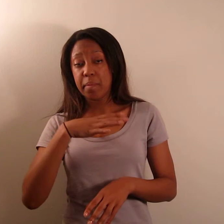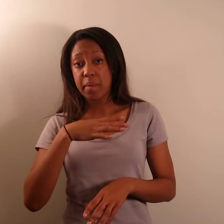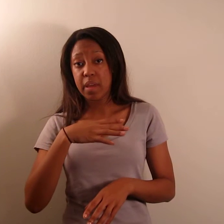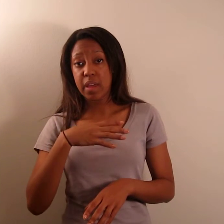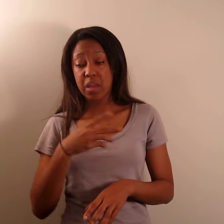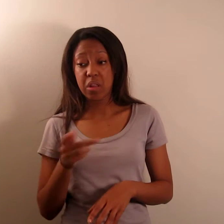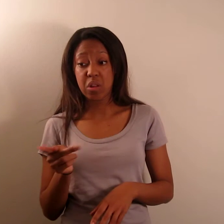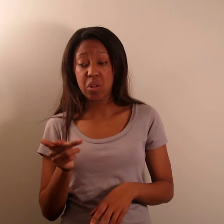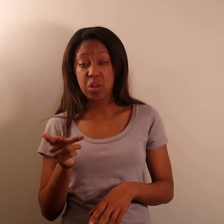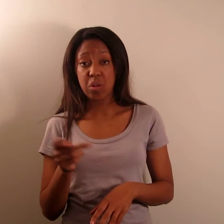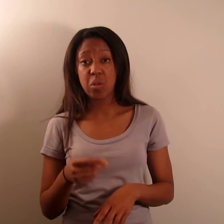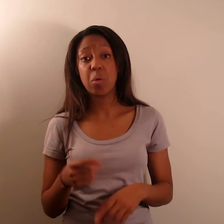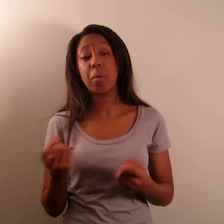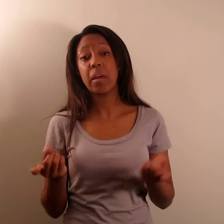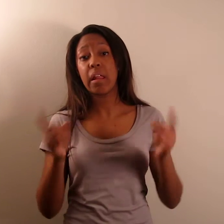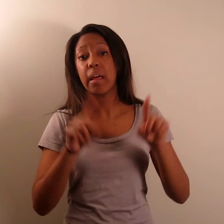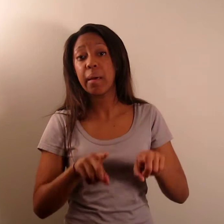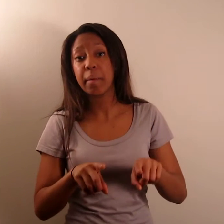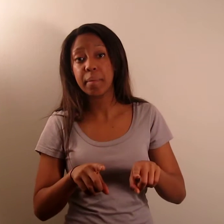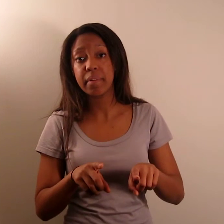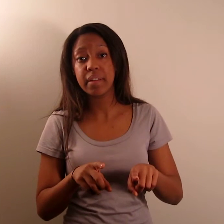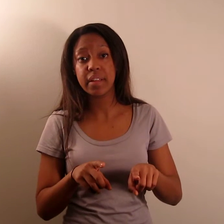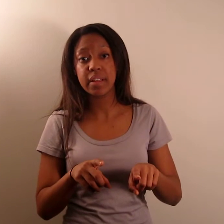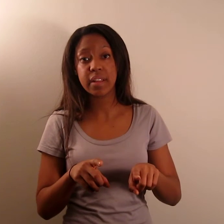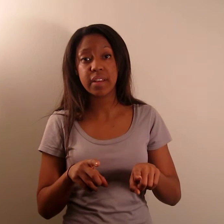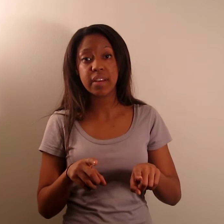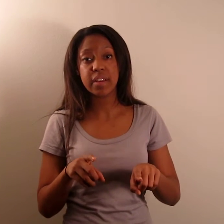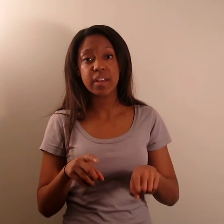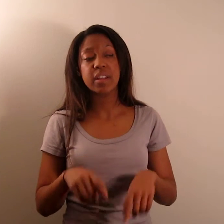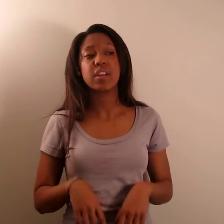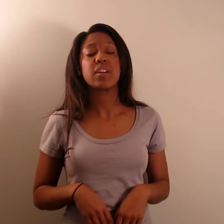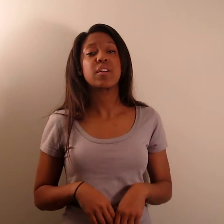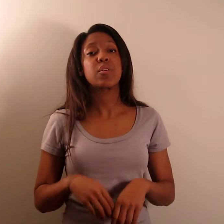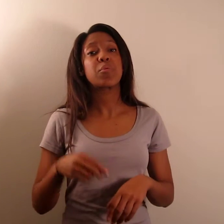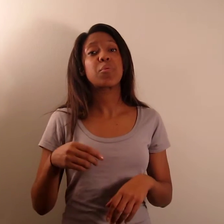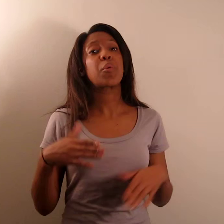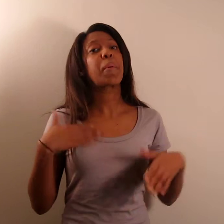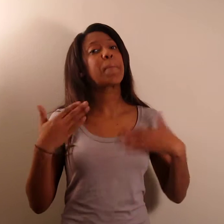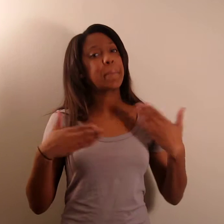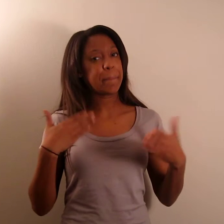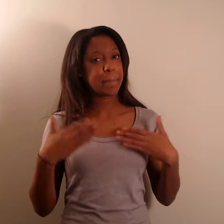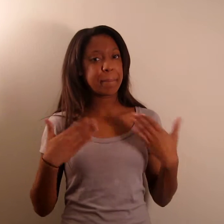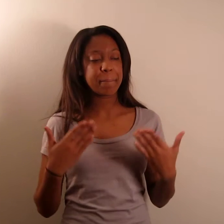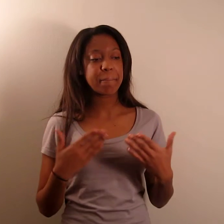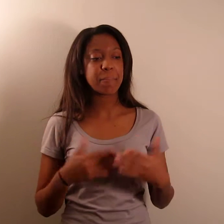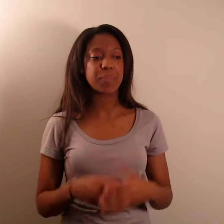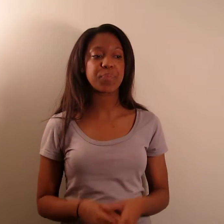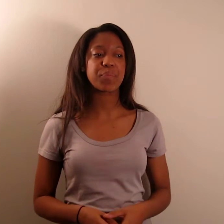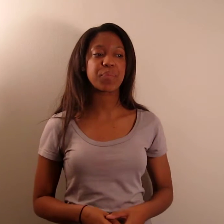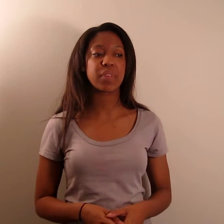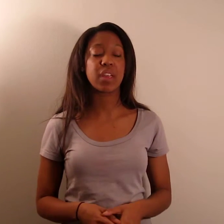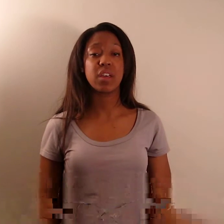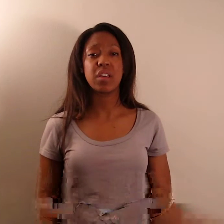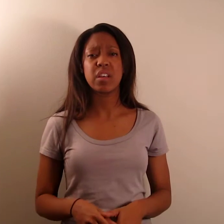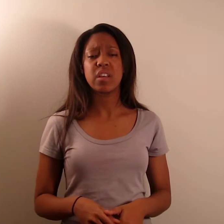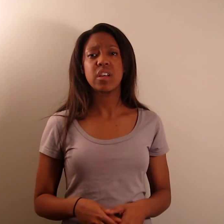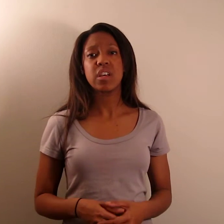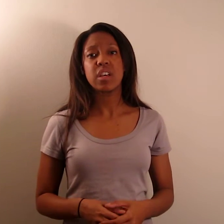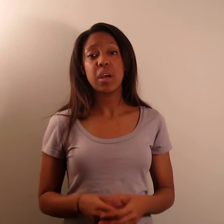These industrial buccaneers are lionized. There is this commitment in American culture to an